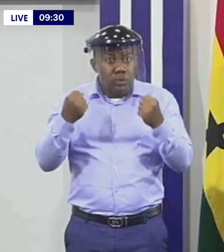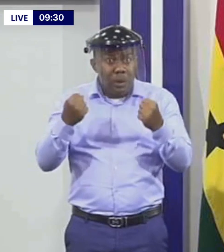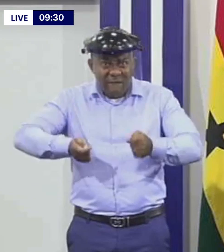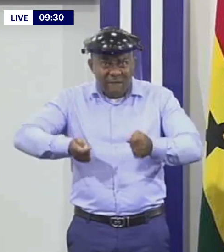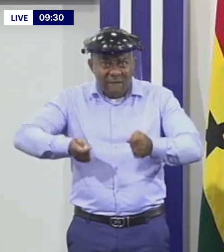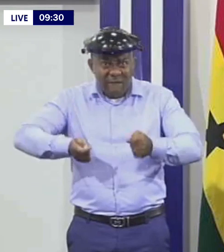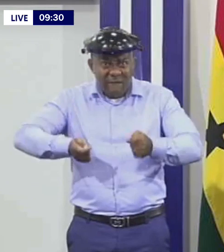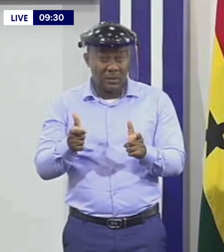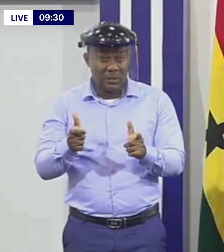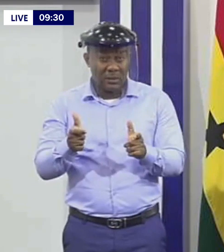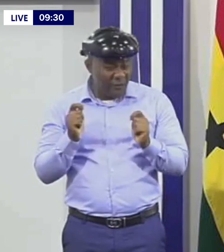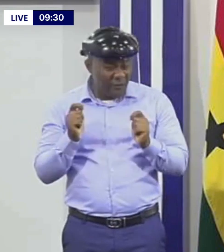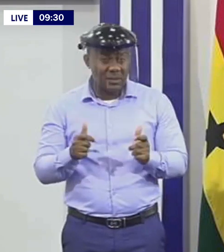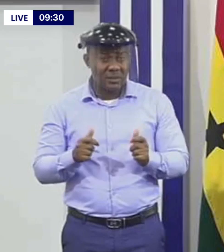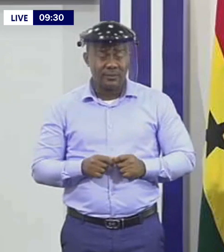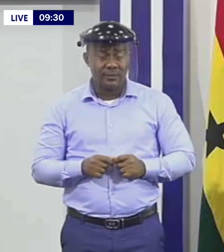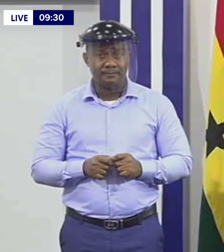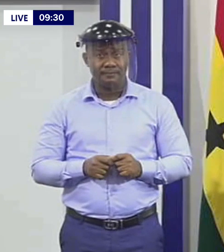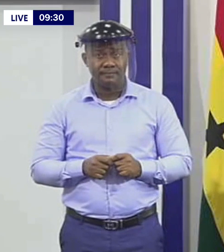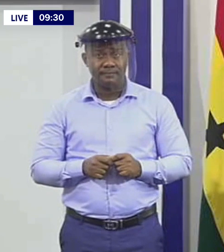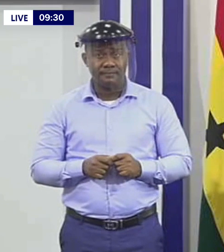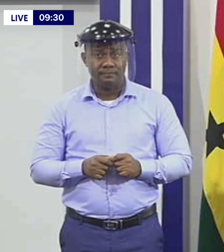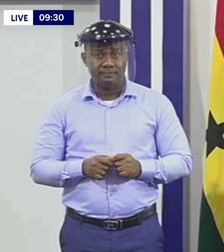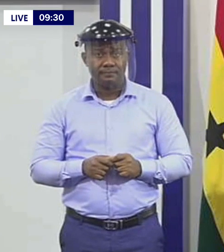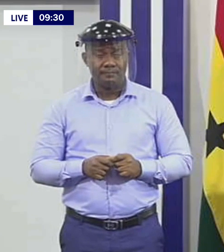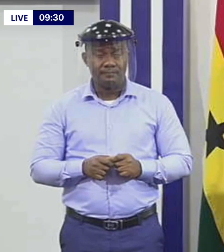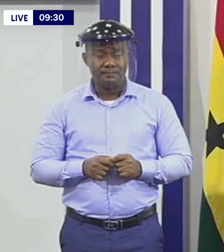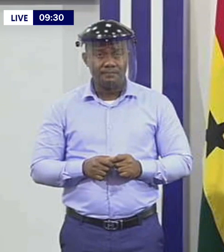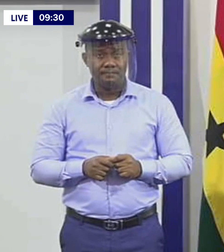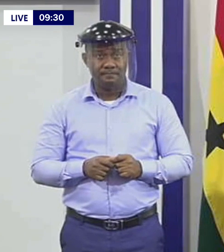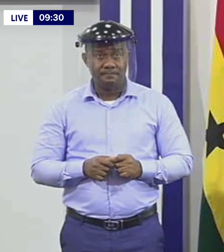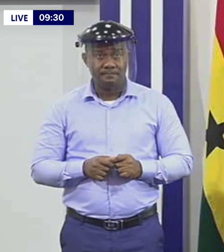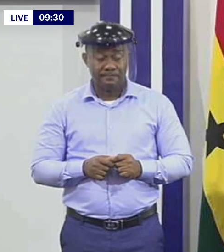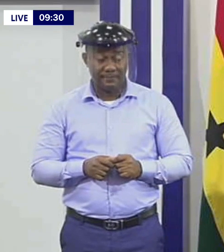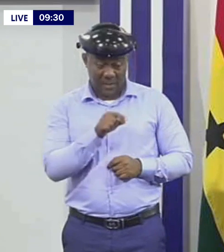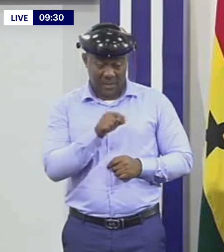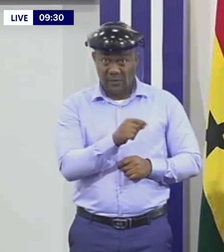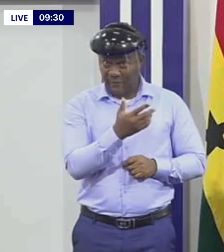in Ghana, you'll see how we behave, we stand as a